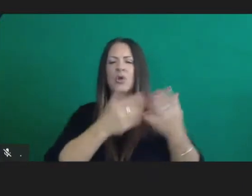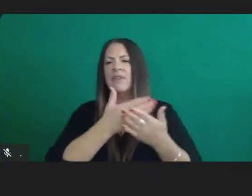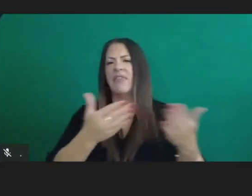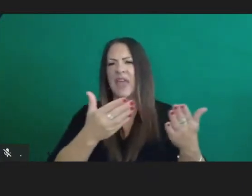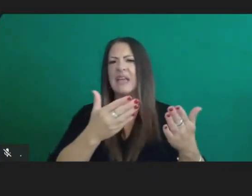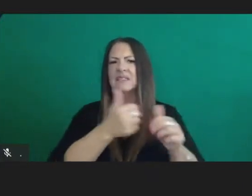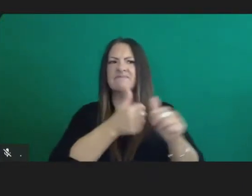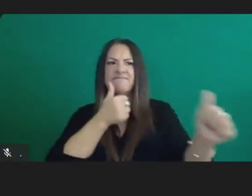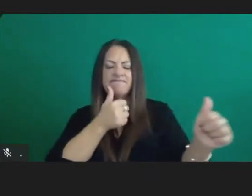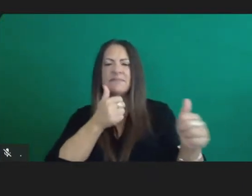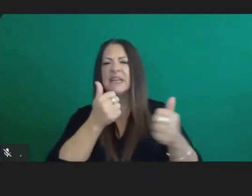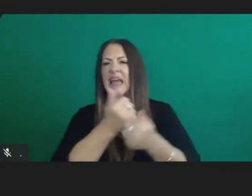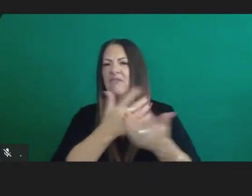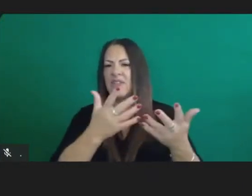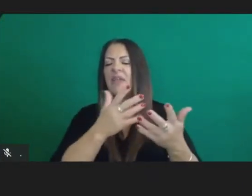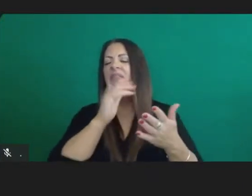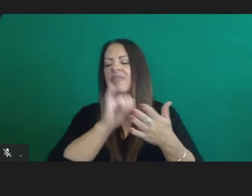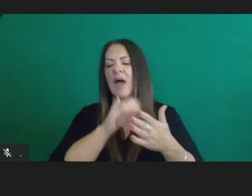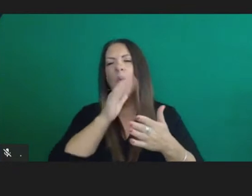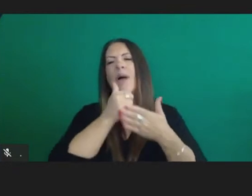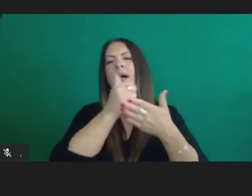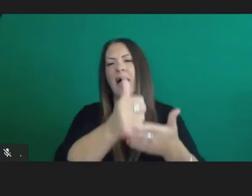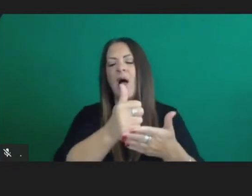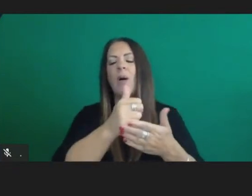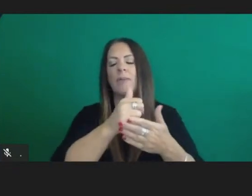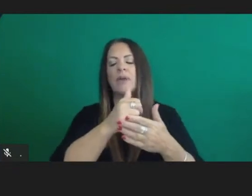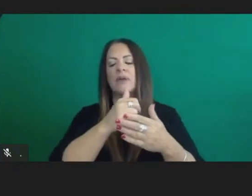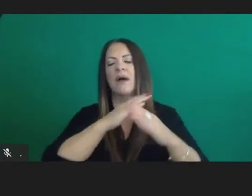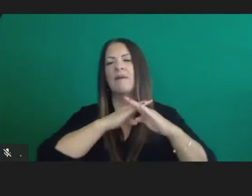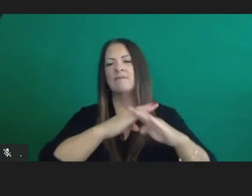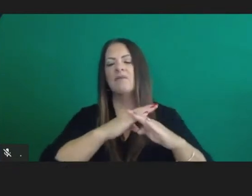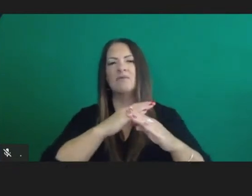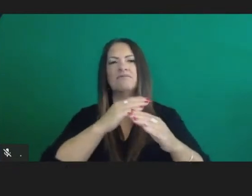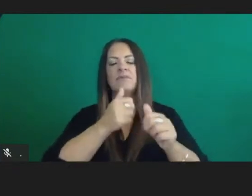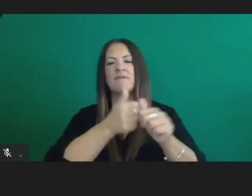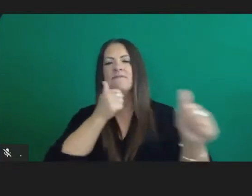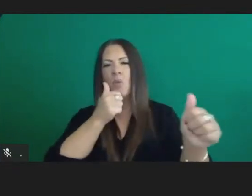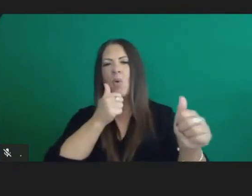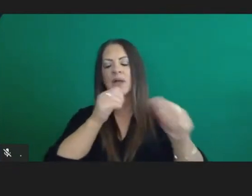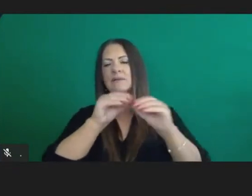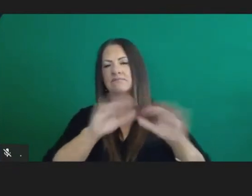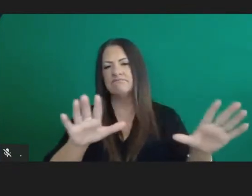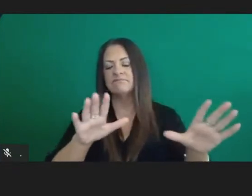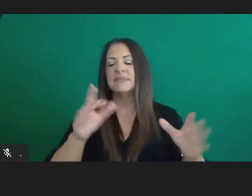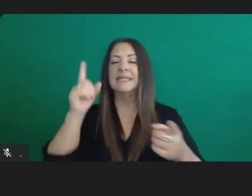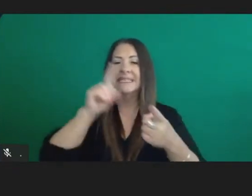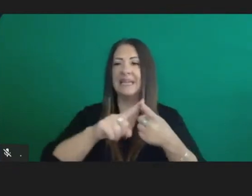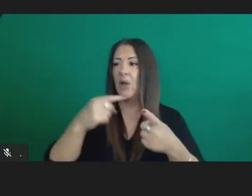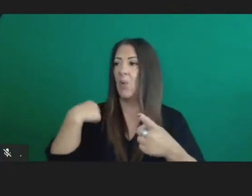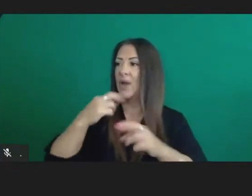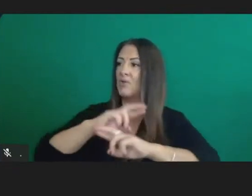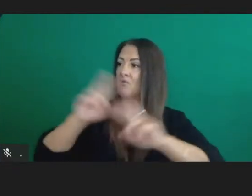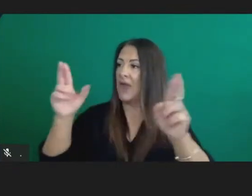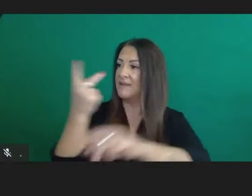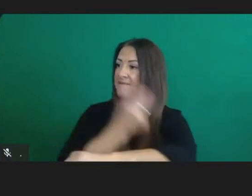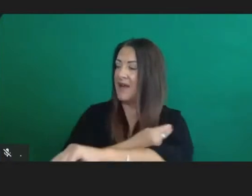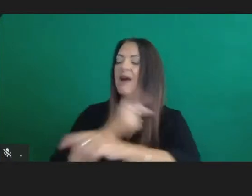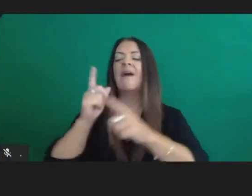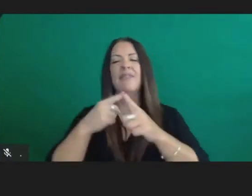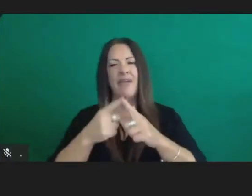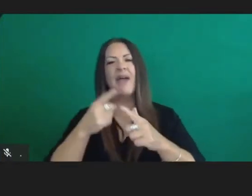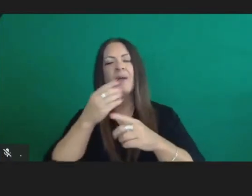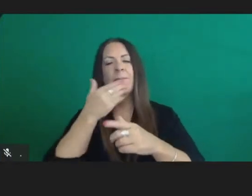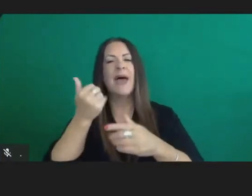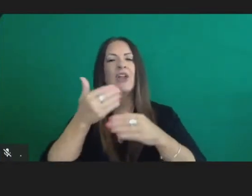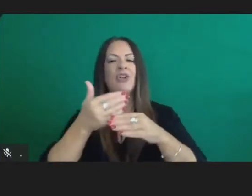them until we have safe and effective treatments and vaccination in California. Catherine Ho, San Francisco